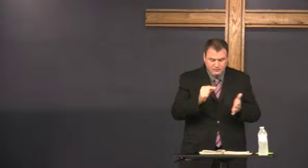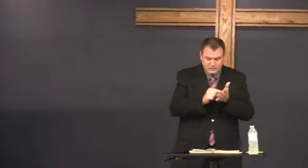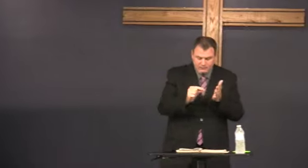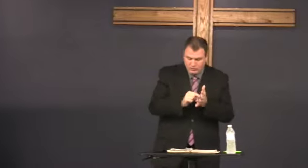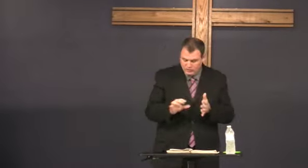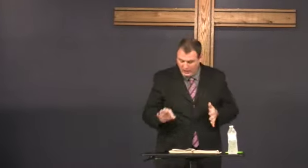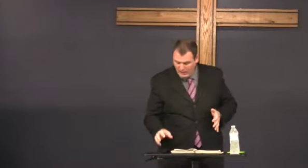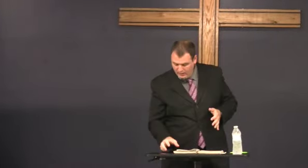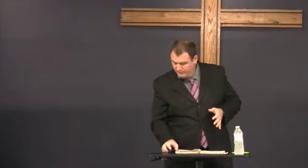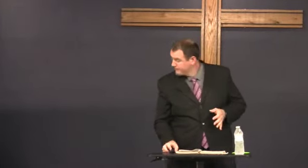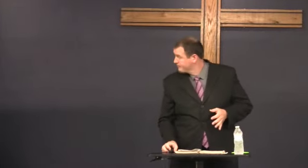And easily